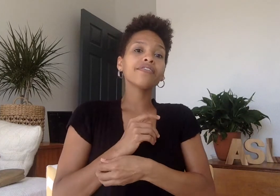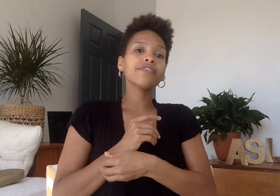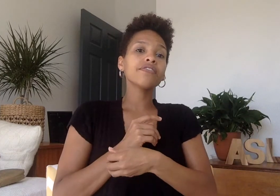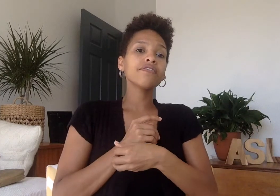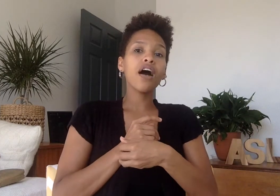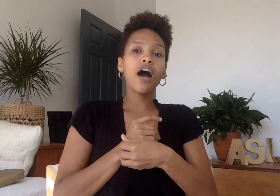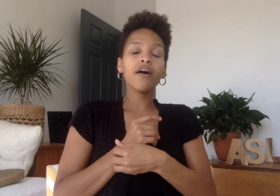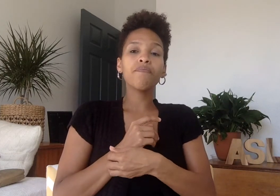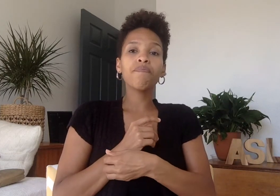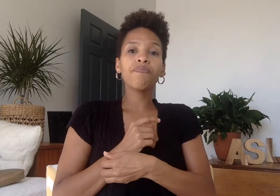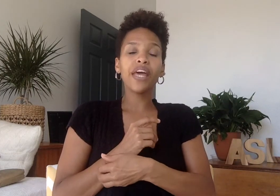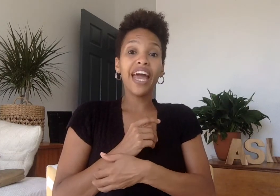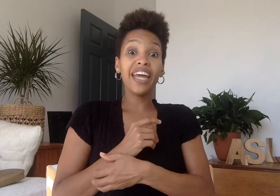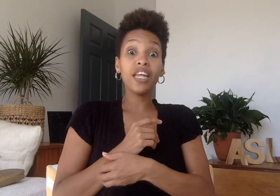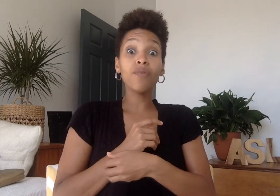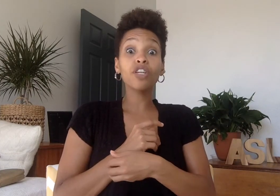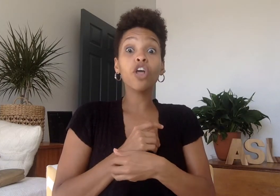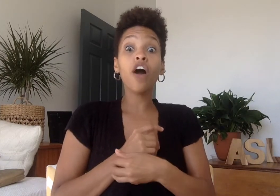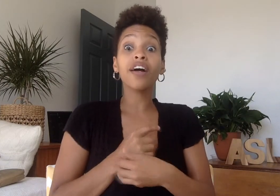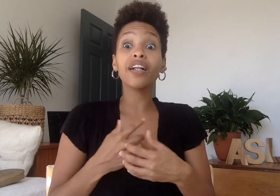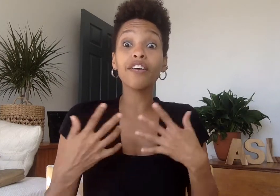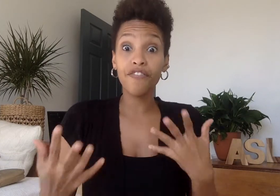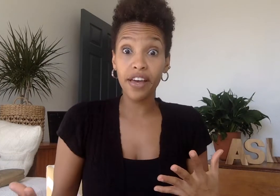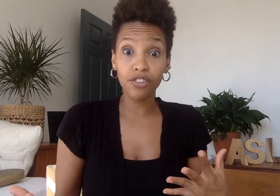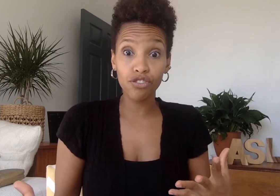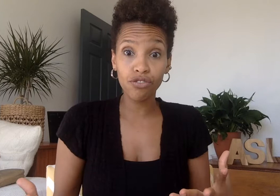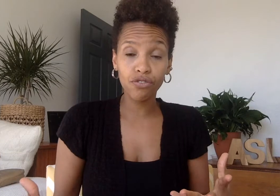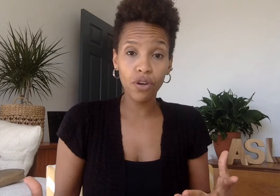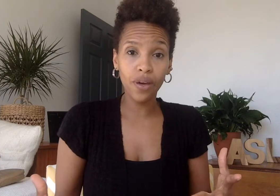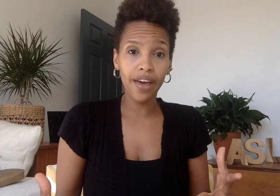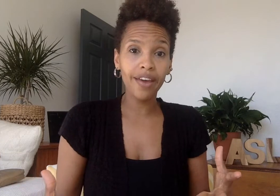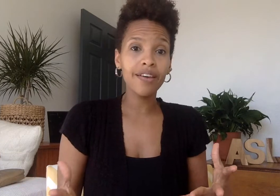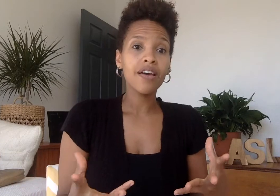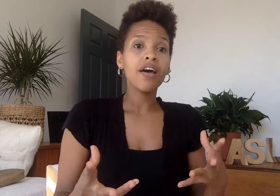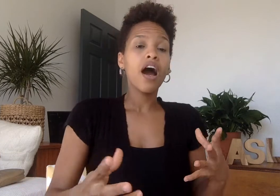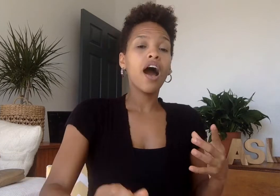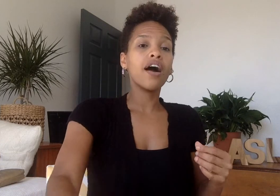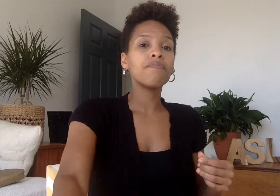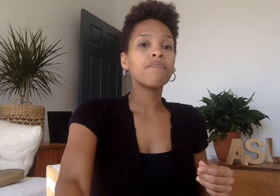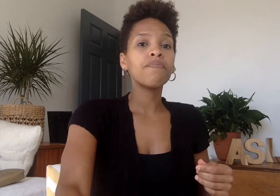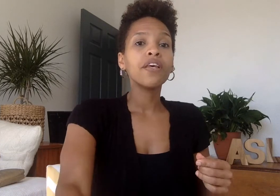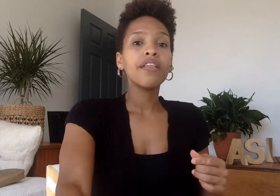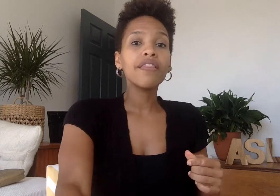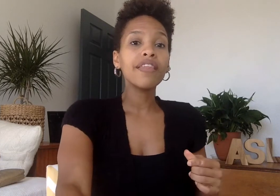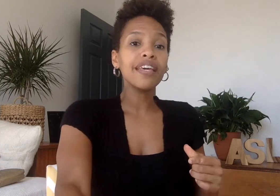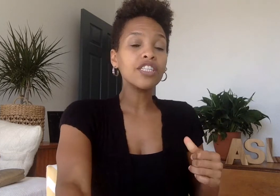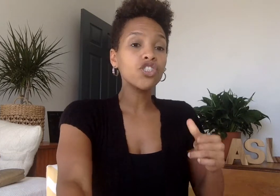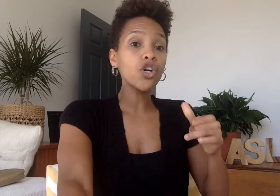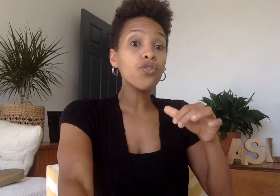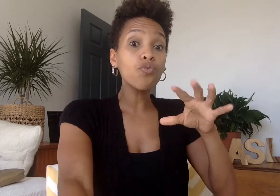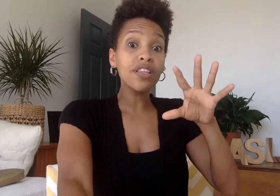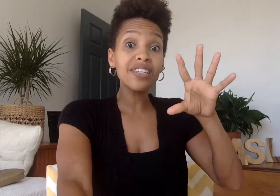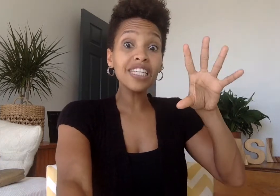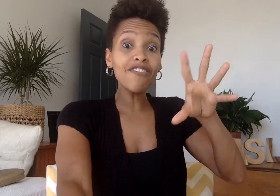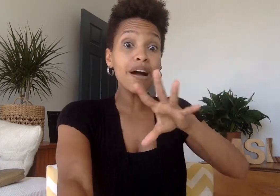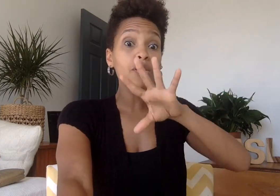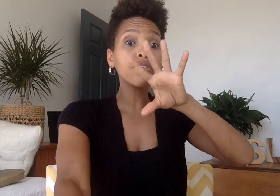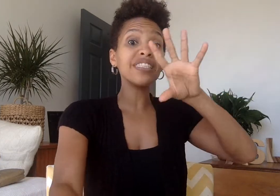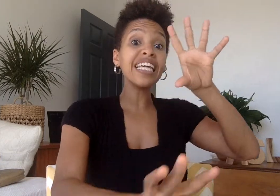and it was along a cliff edge. Okay, the stuff about